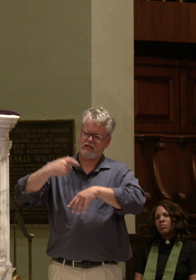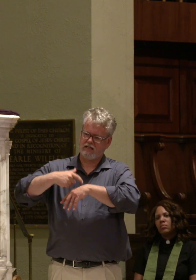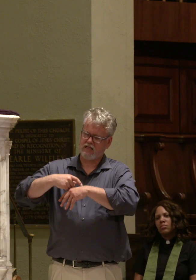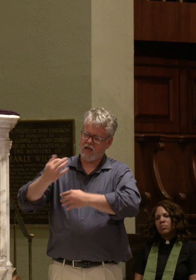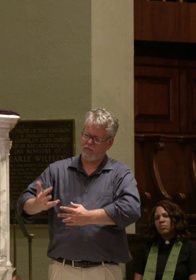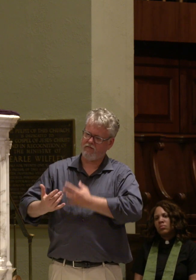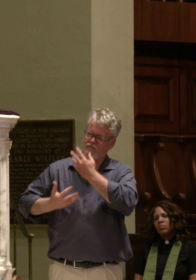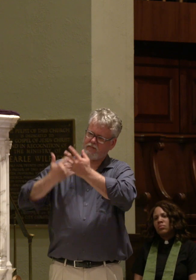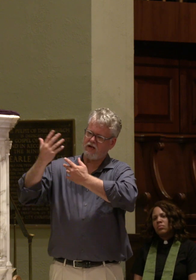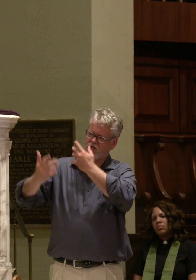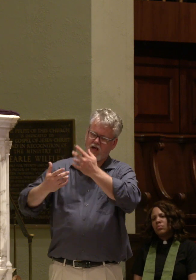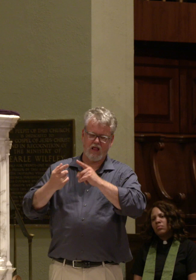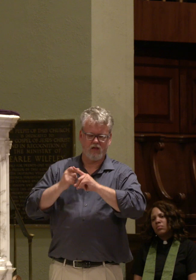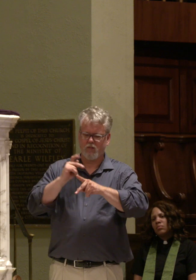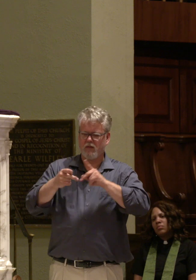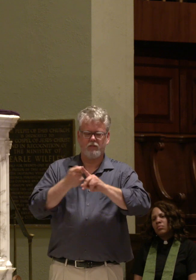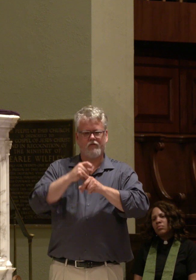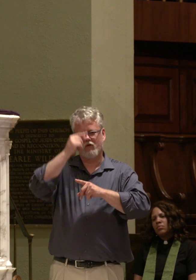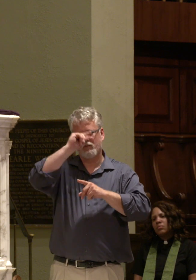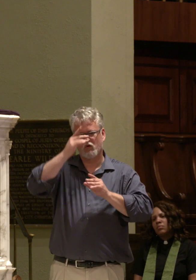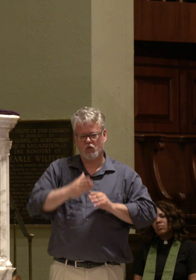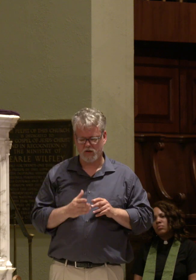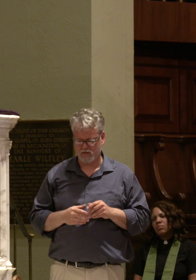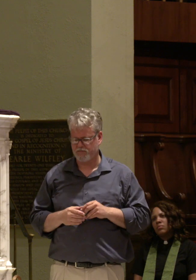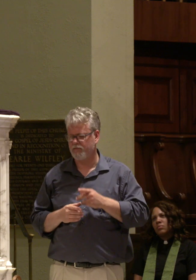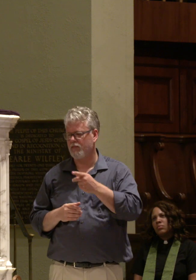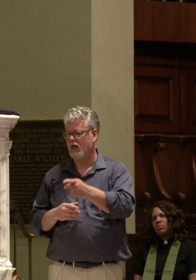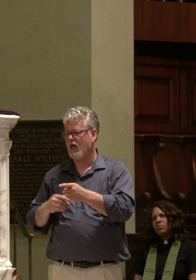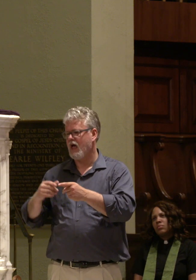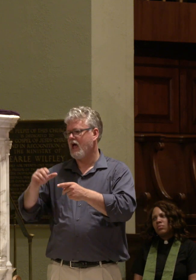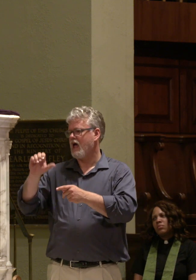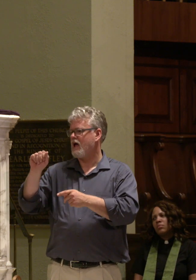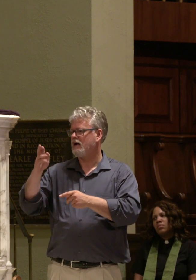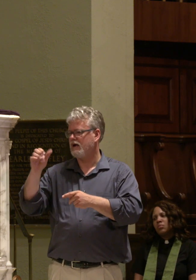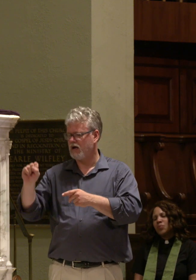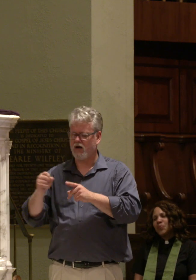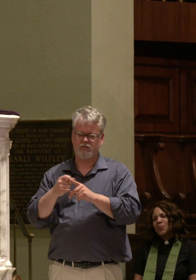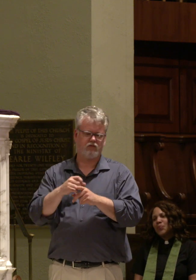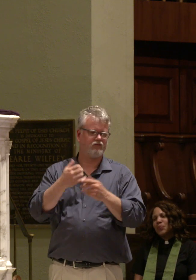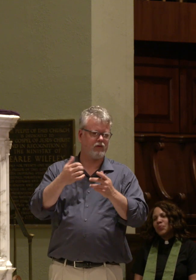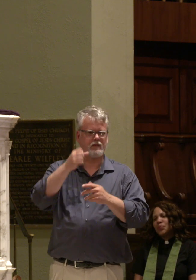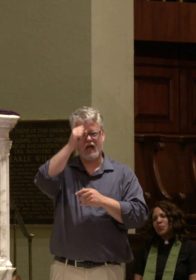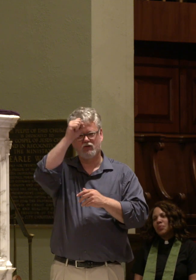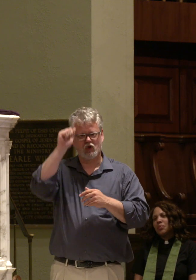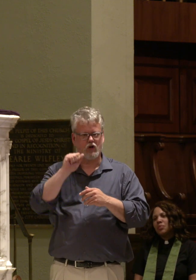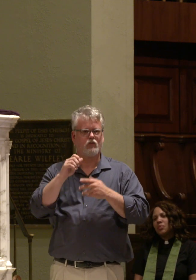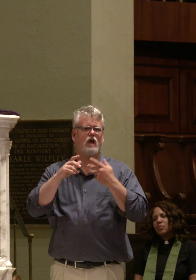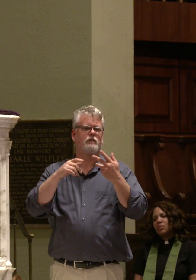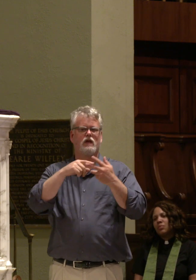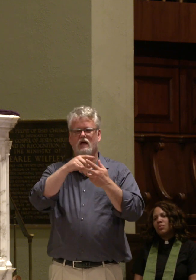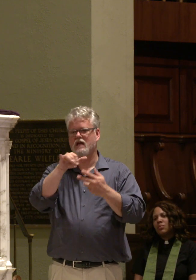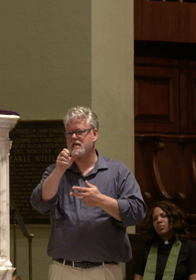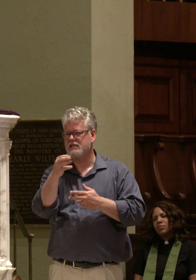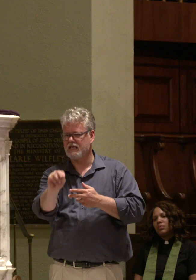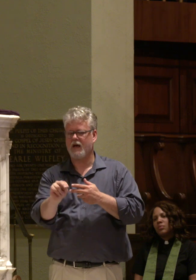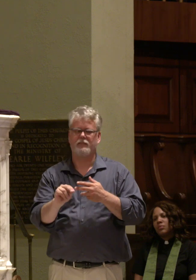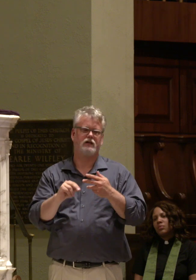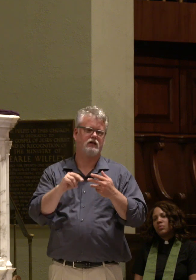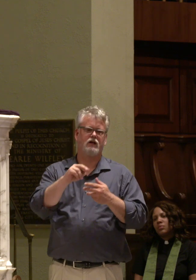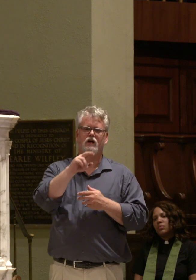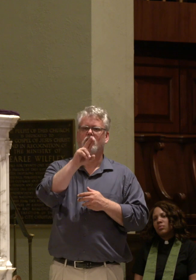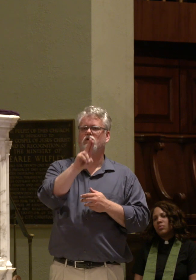the Cretans were there from Greece. And the Arabs today, what we call Saudi Arabia, Yemen, Oman, United Arab